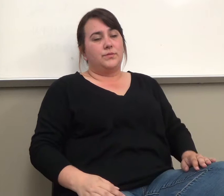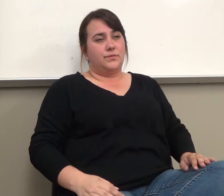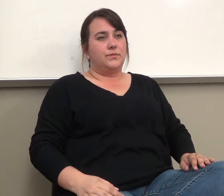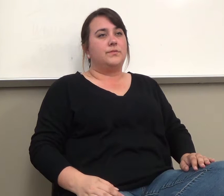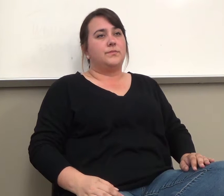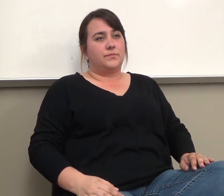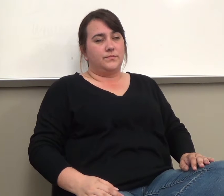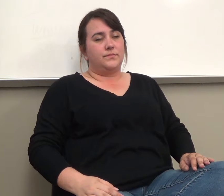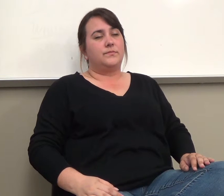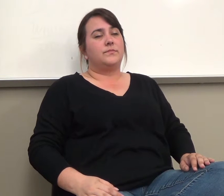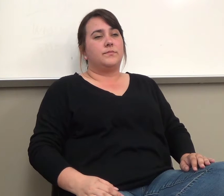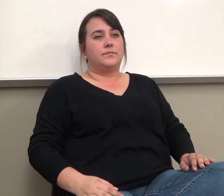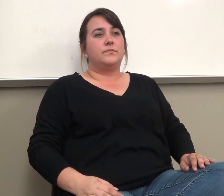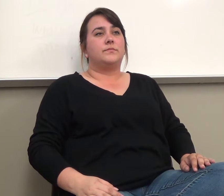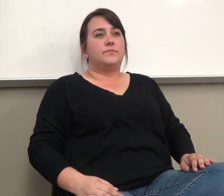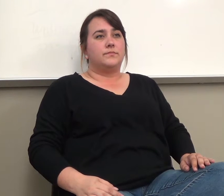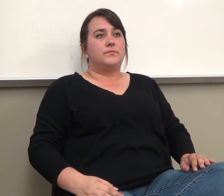and number.